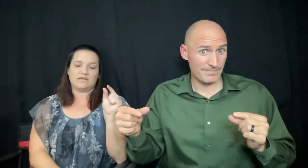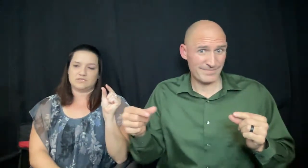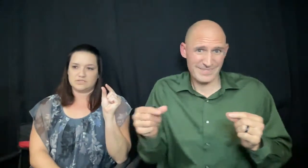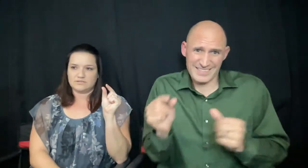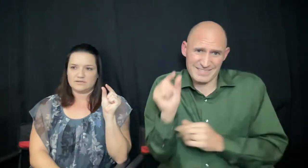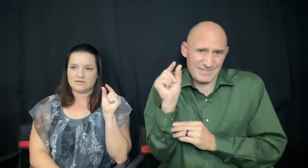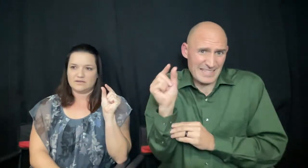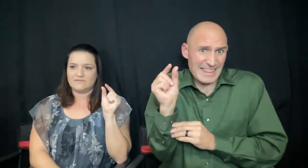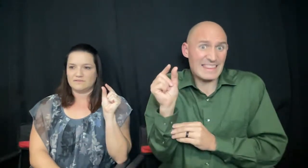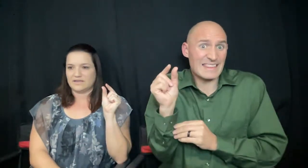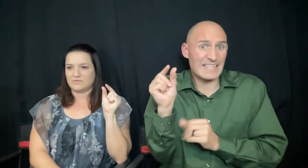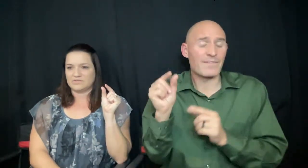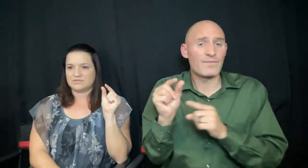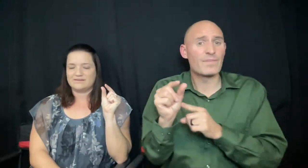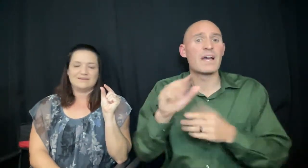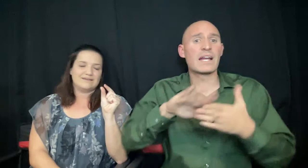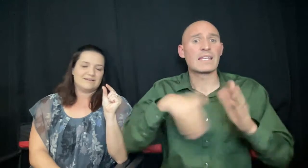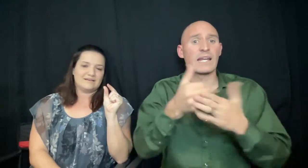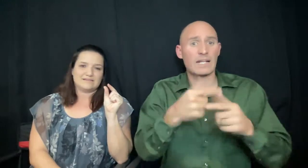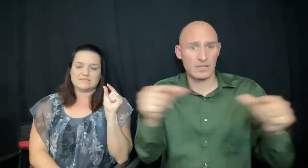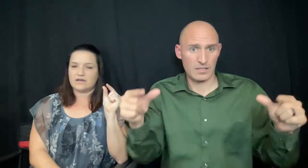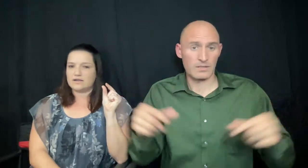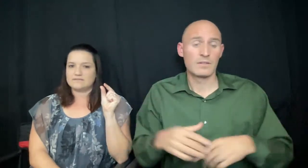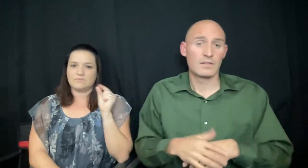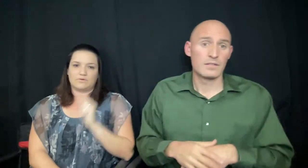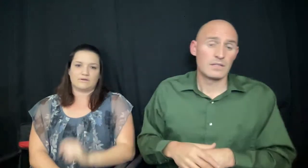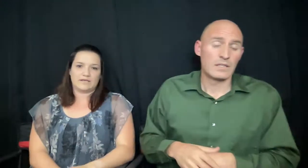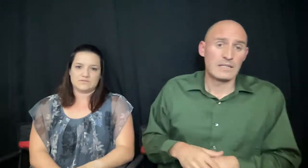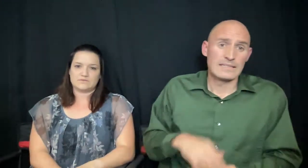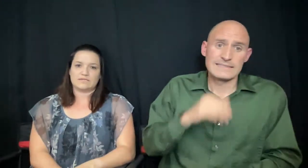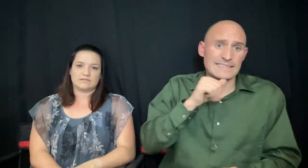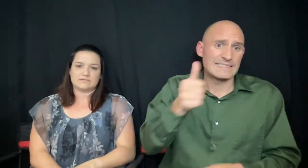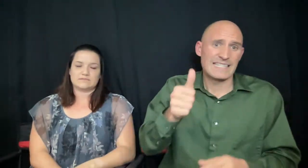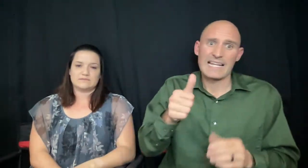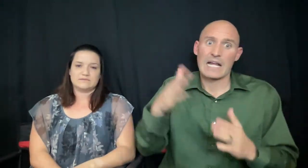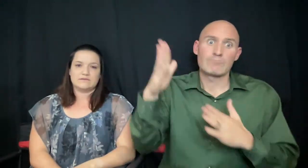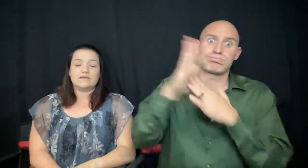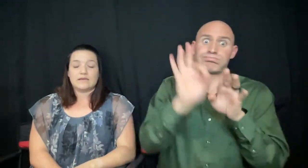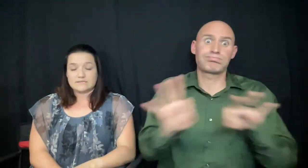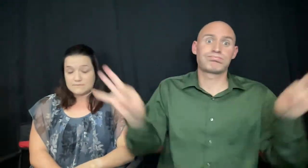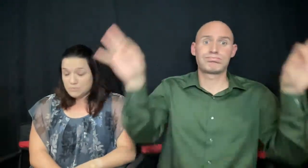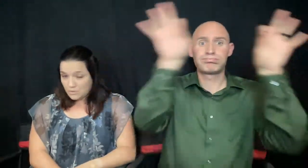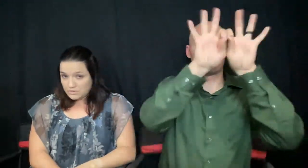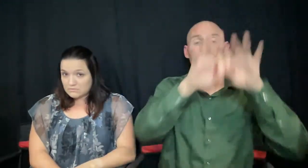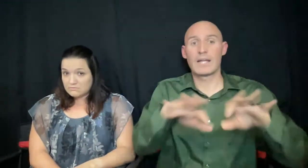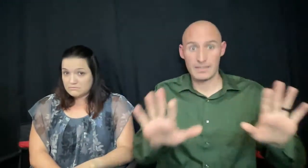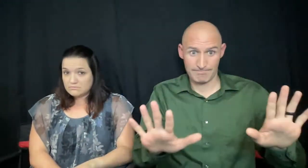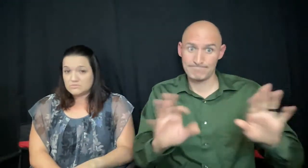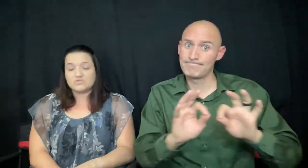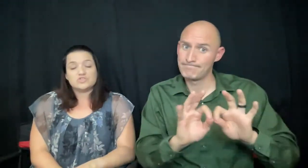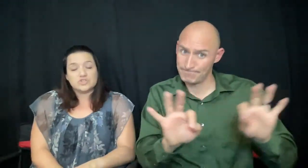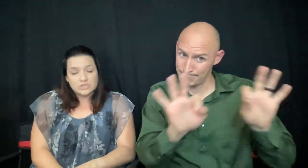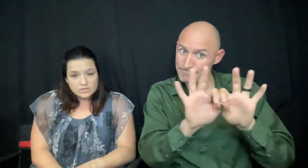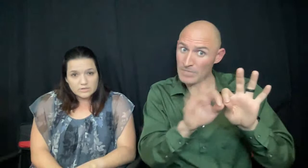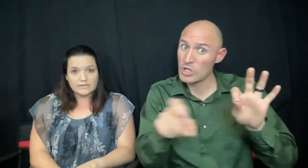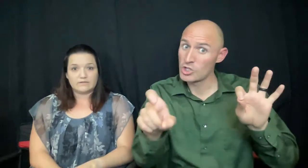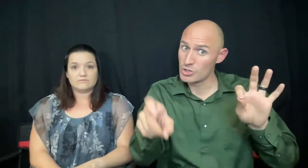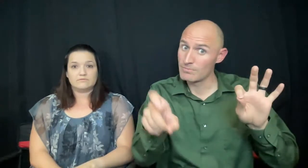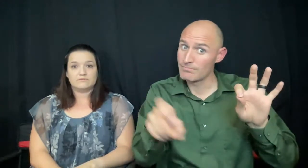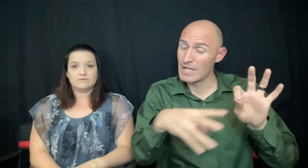much of the language. It's not as important as you think it is. It's important. You should learn it,